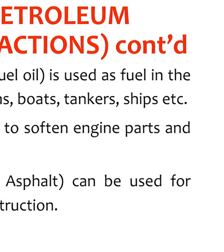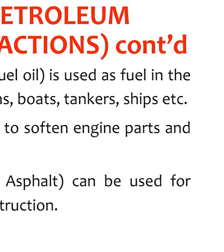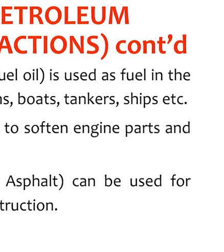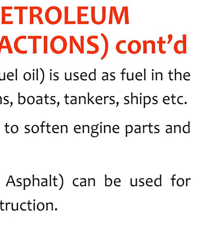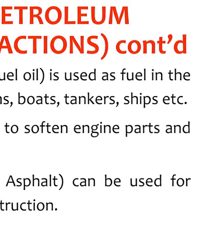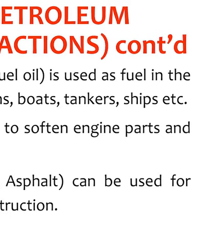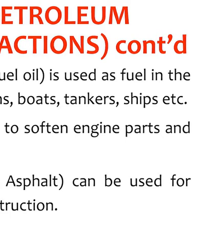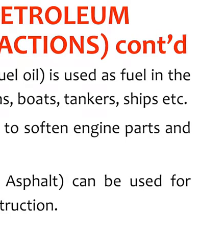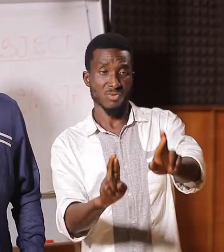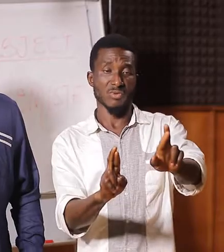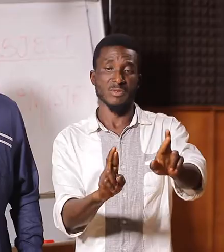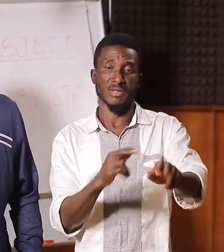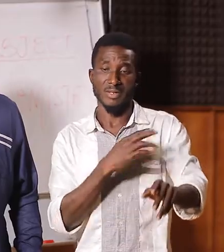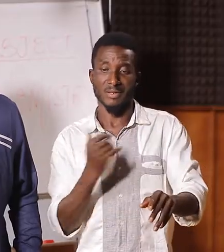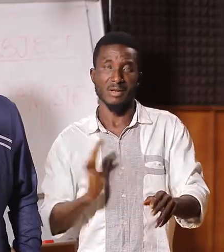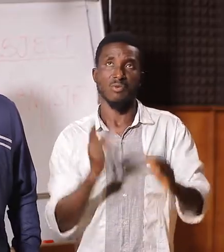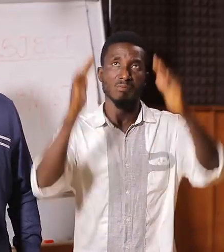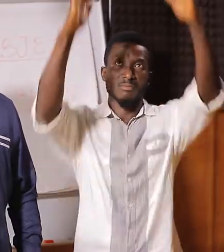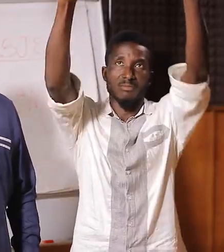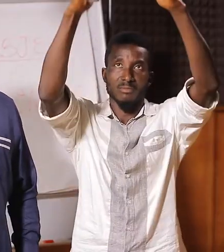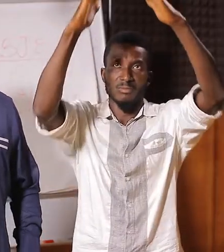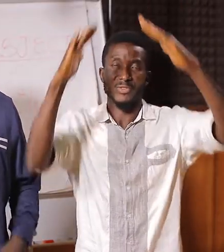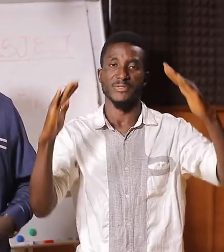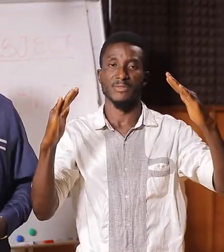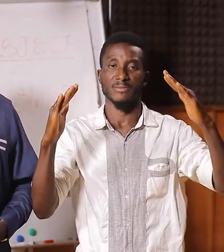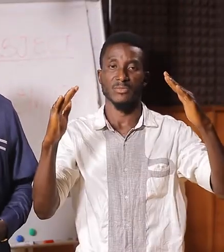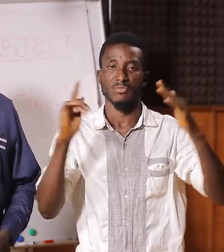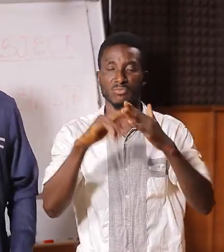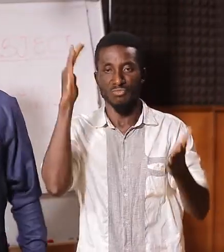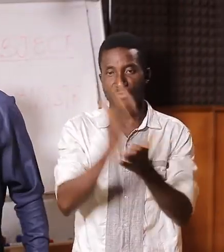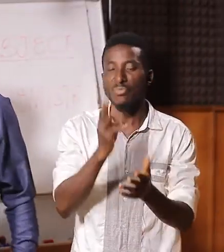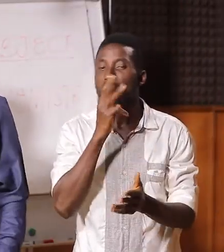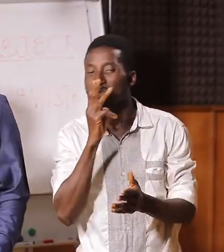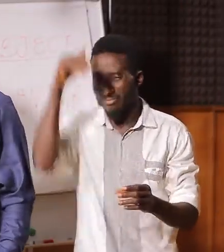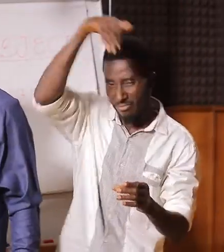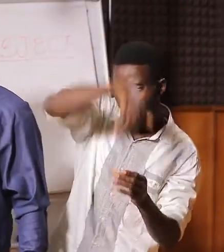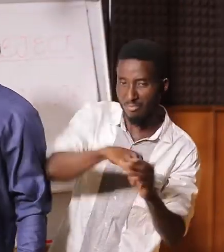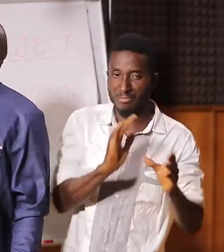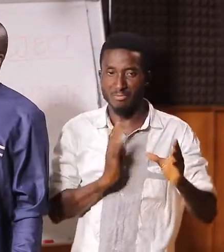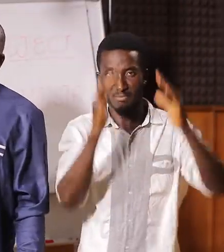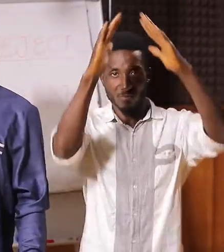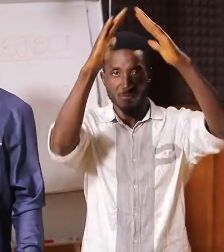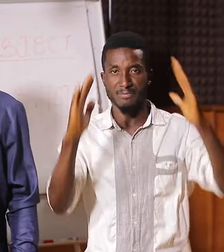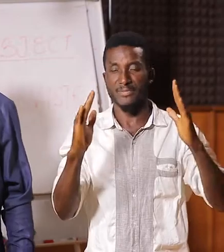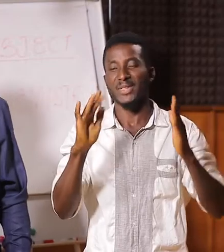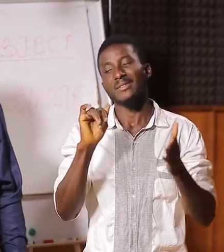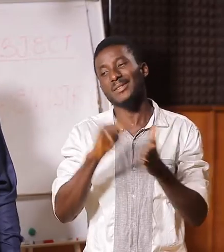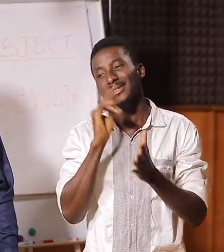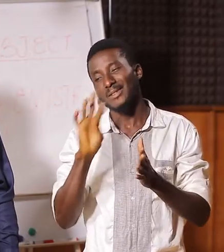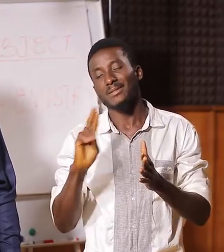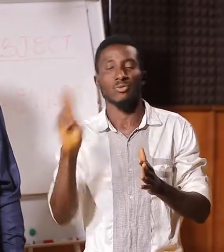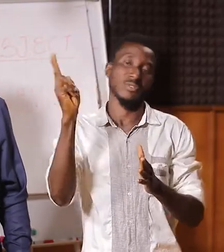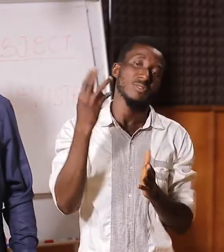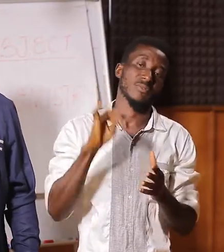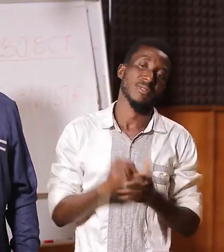to protect water from percolating through our roofs. These are the various fractions of petroleum,